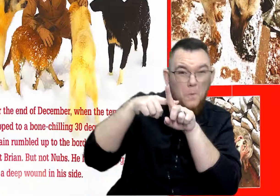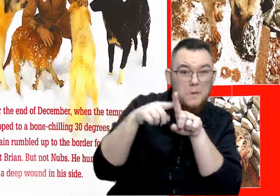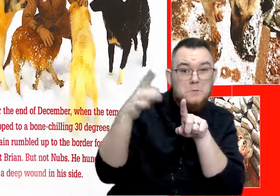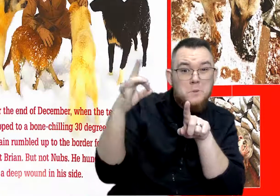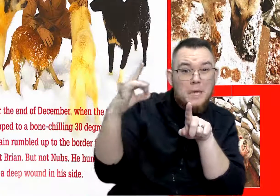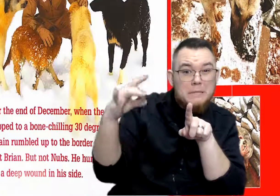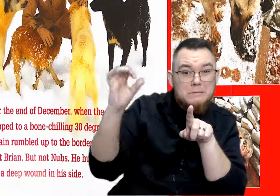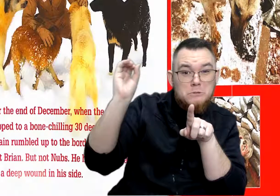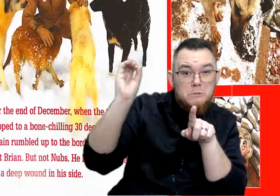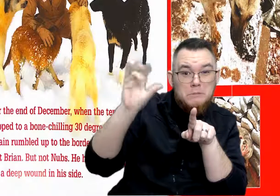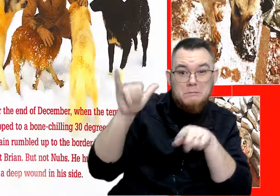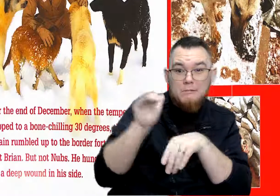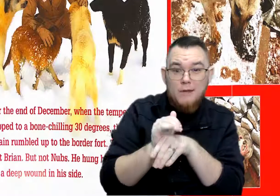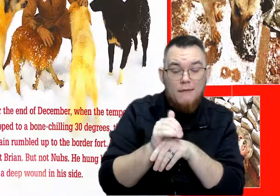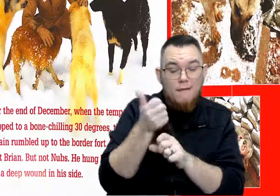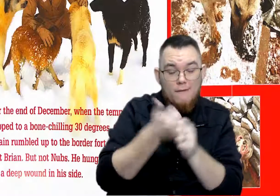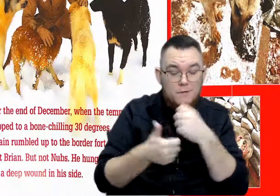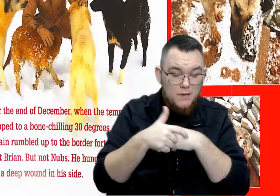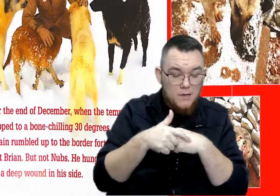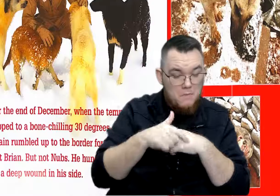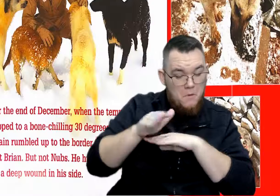wondered if he'd be alive.